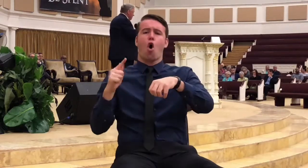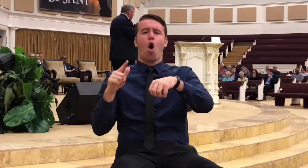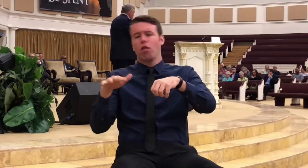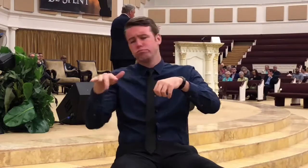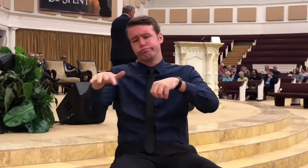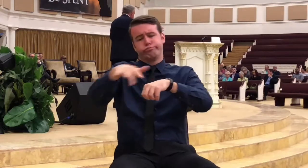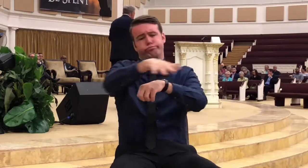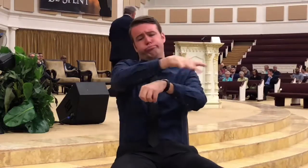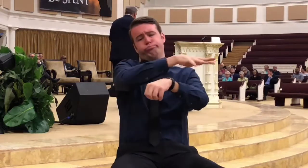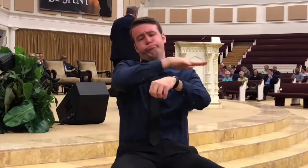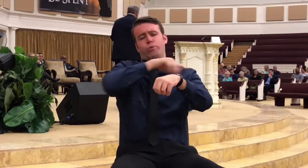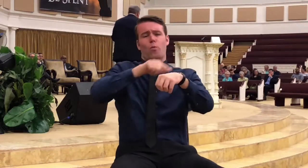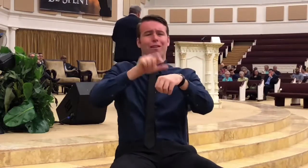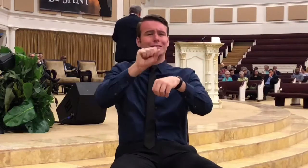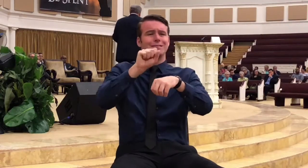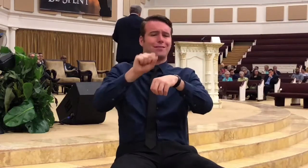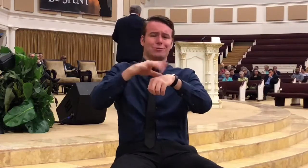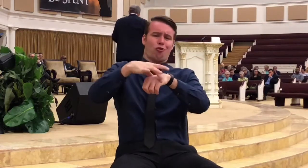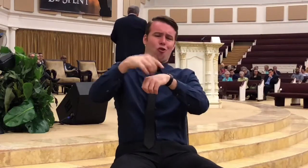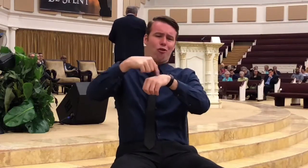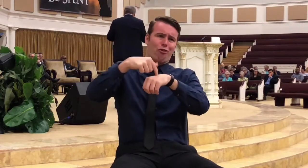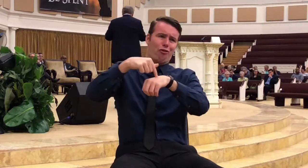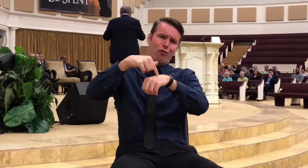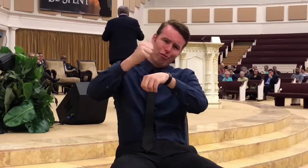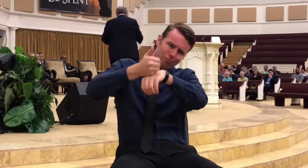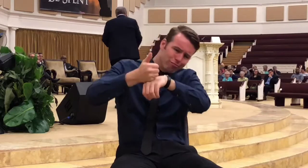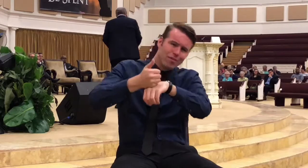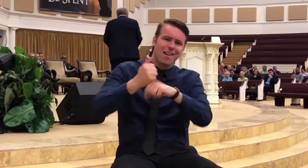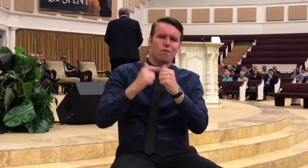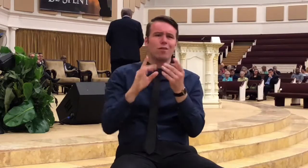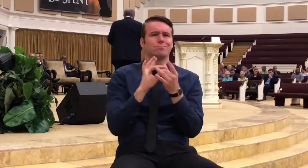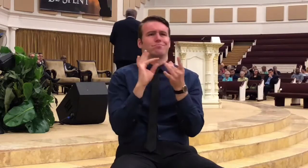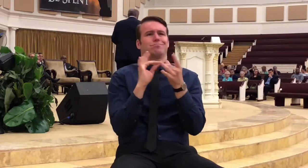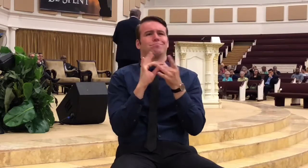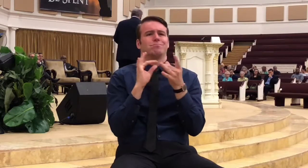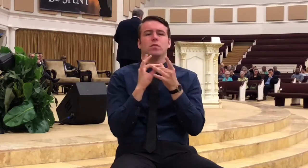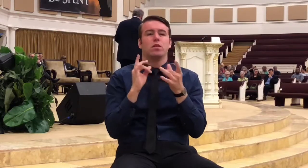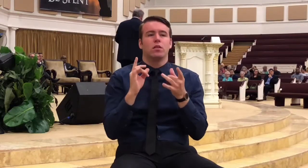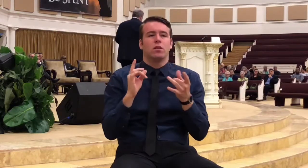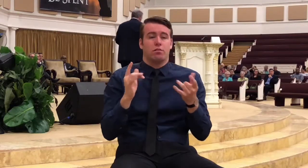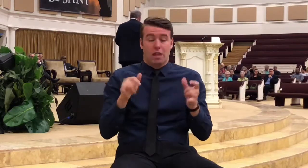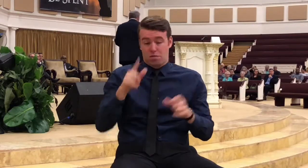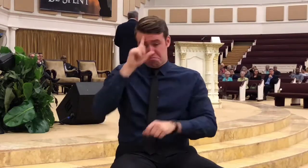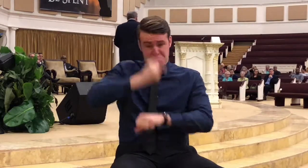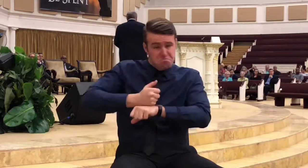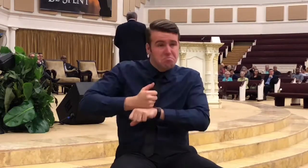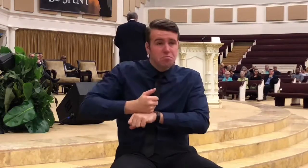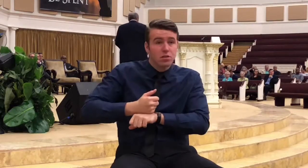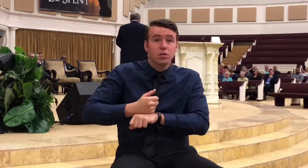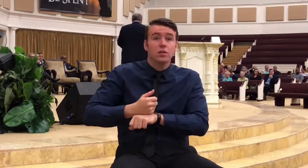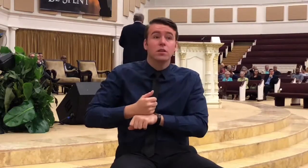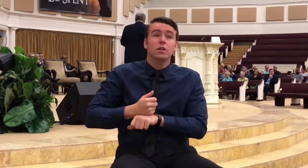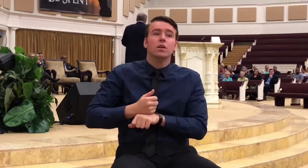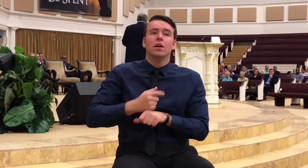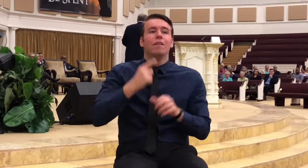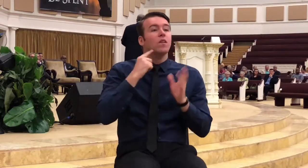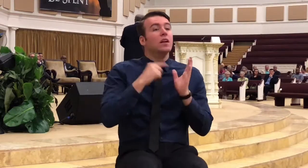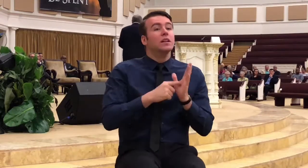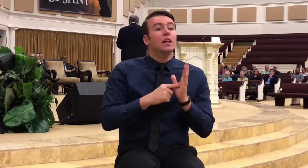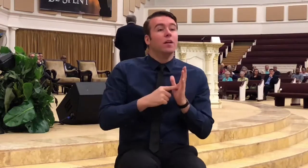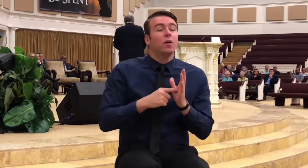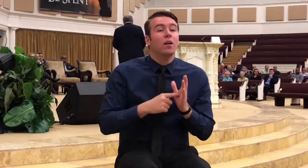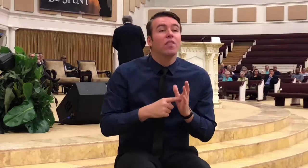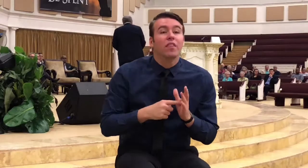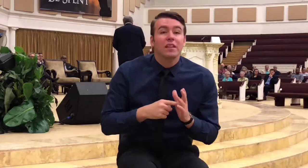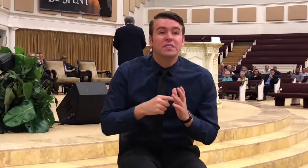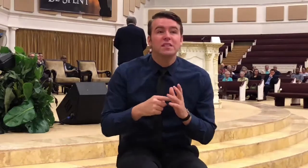they couldn't escape it. They were just caught in it. The other thing they were caught in is that all of the